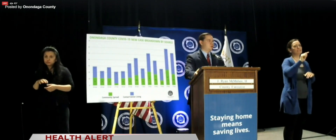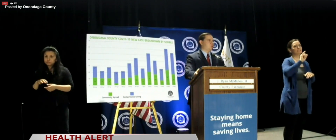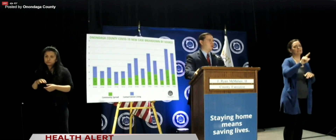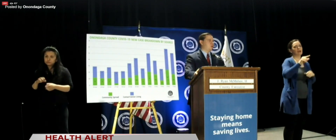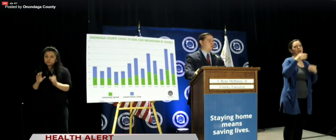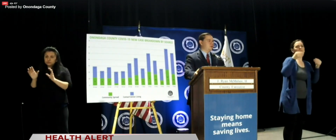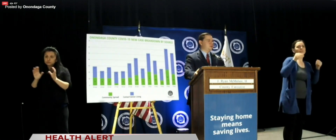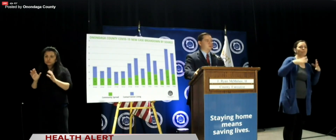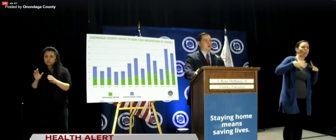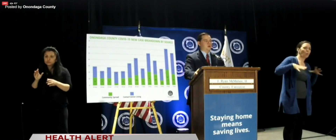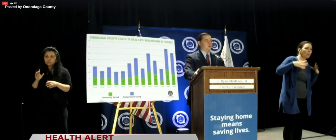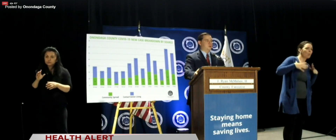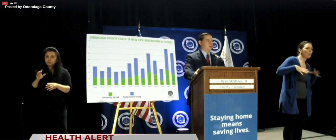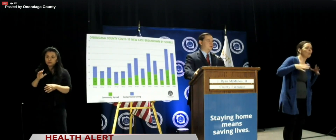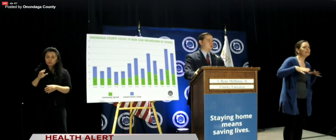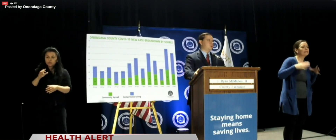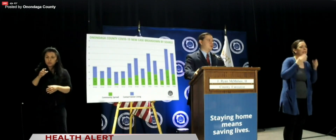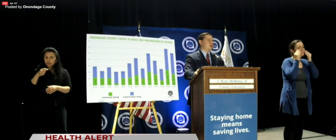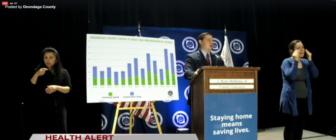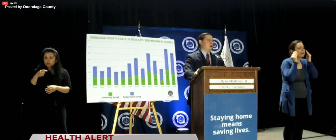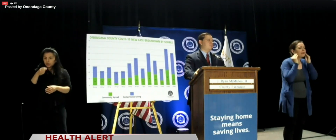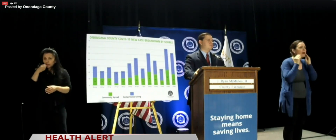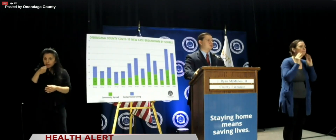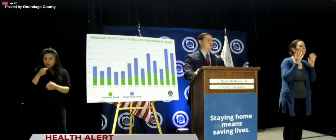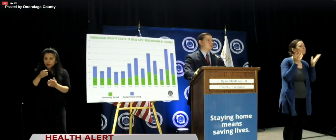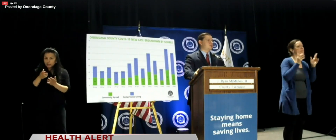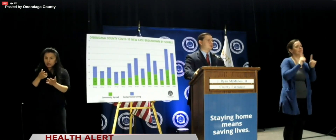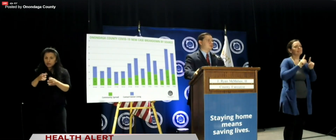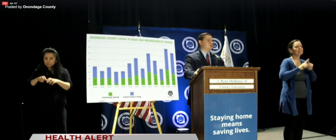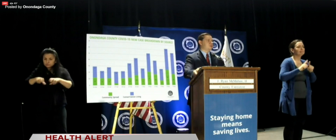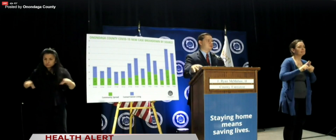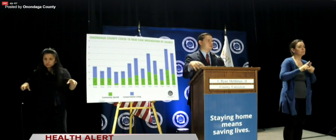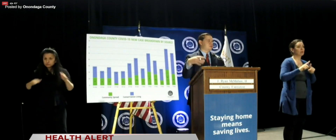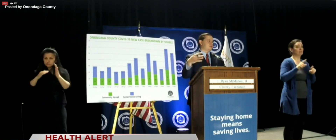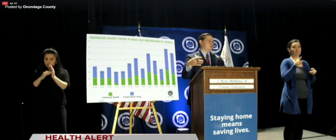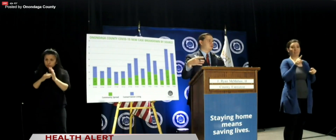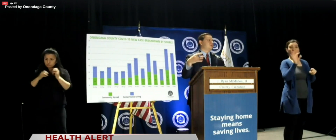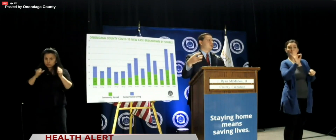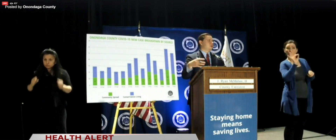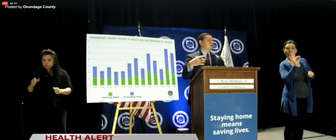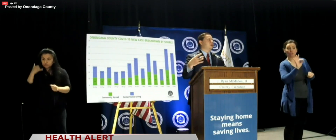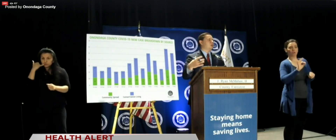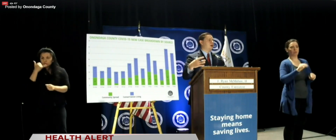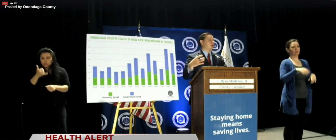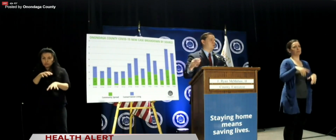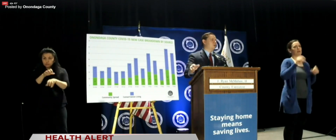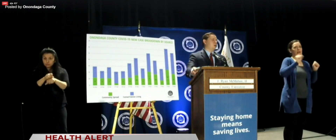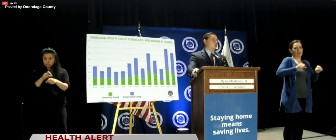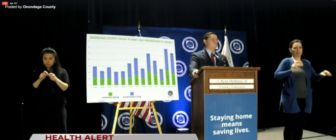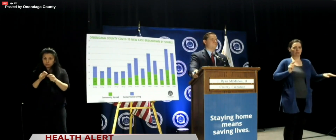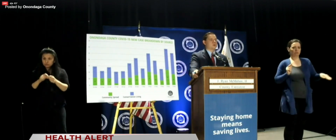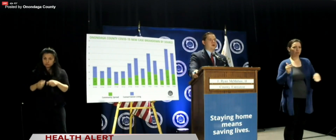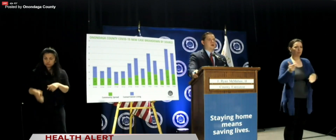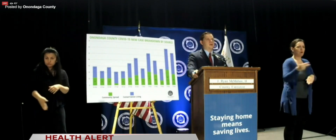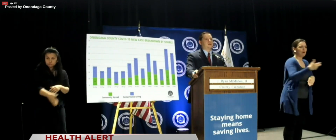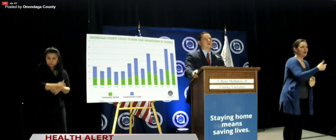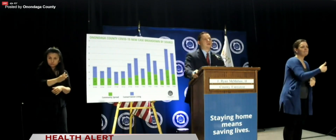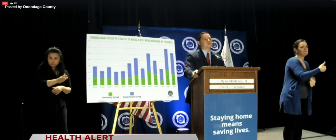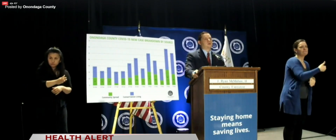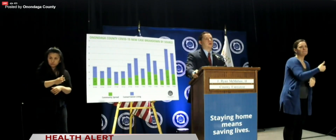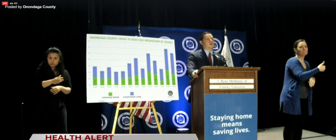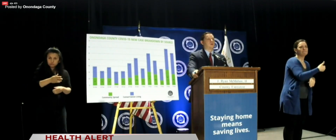you can do appointment only, similar to auto dealers? These things, so these businesses can get ready, prepare.